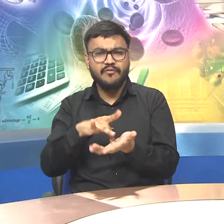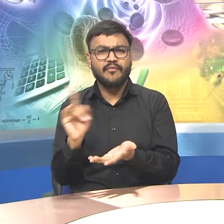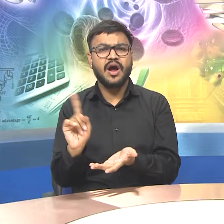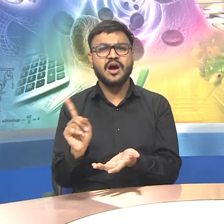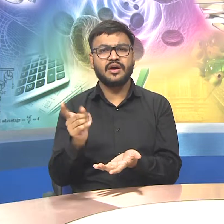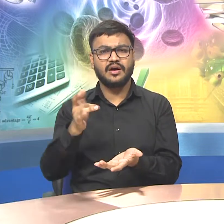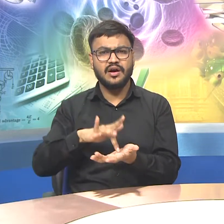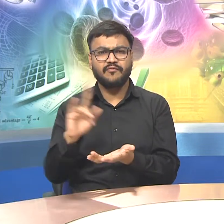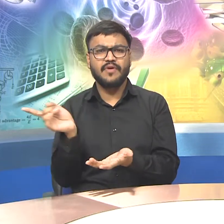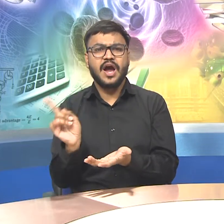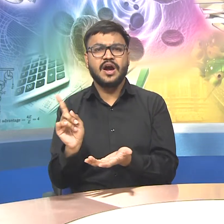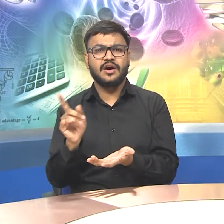Second is where.